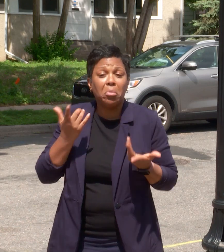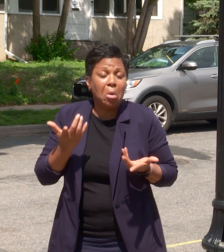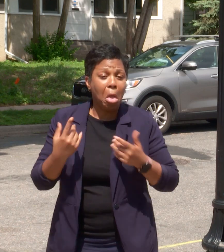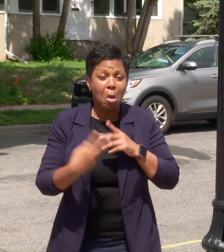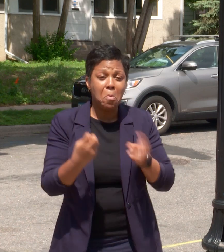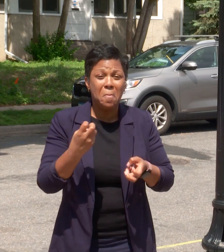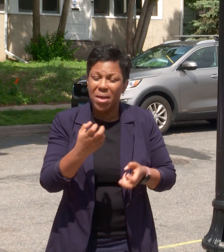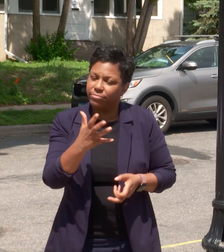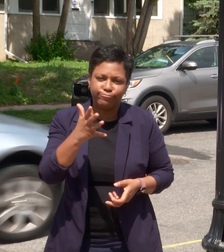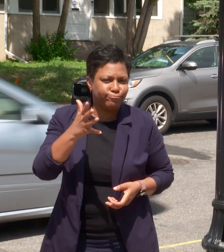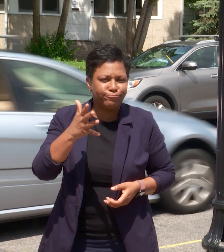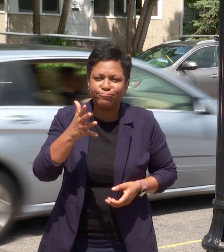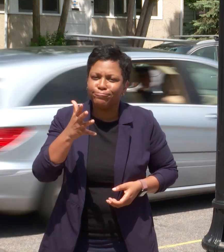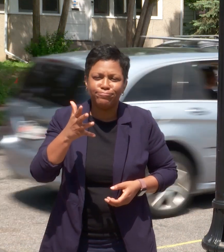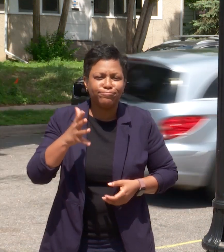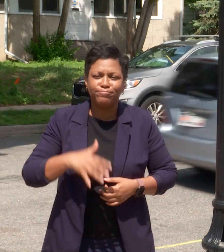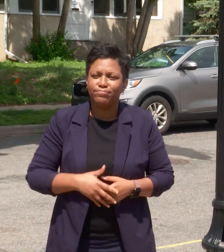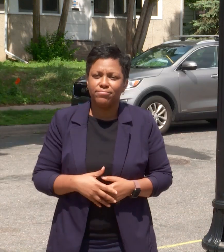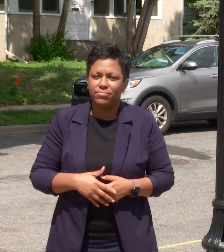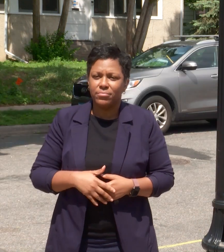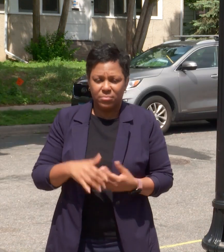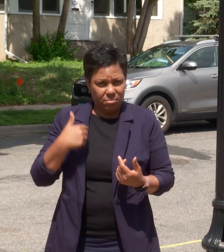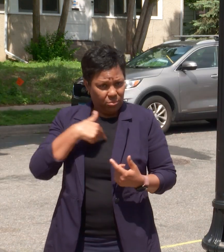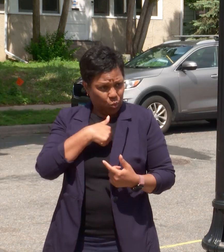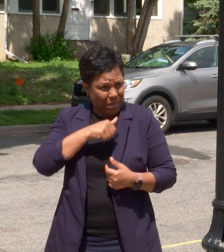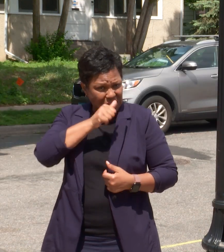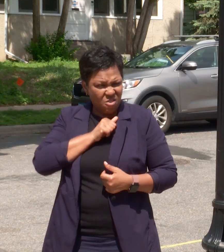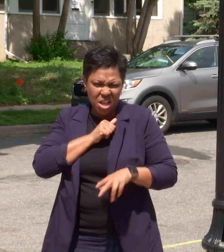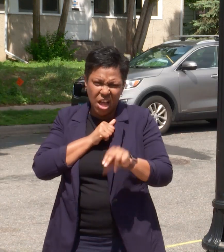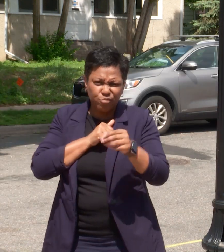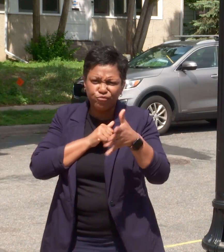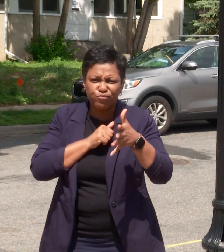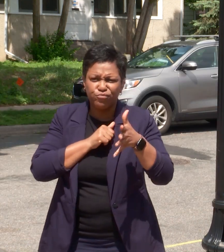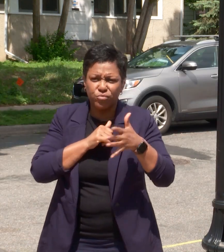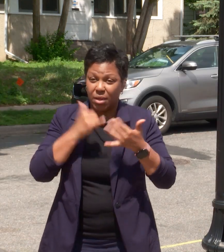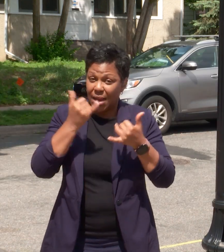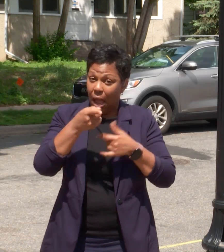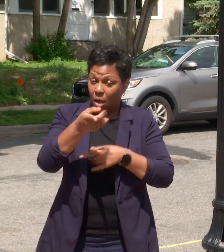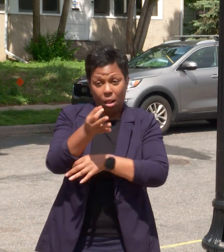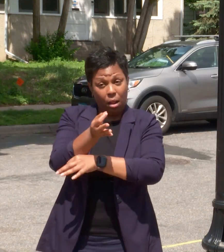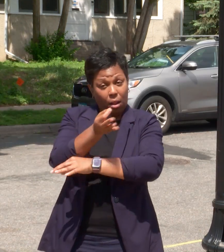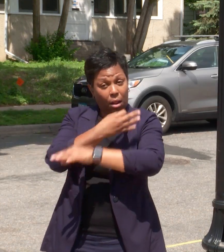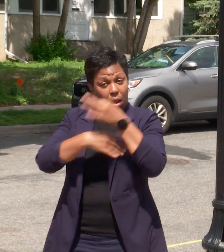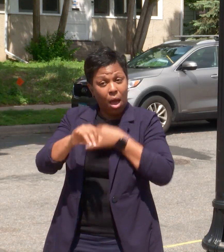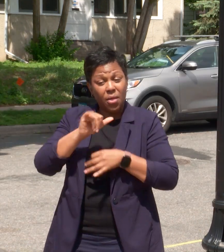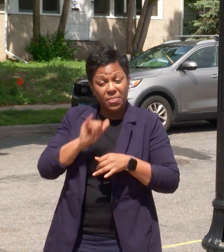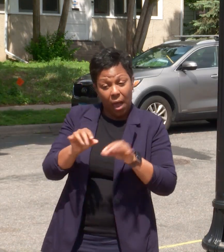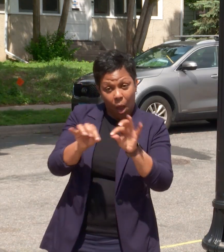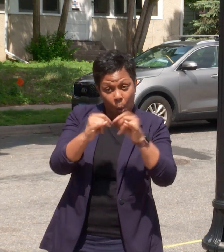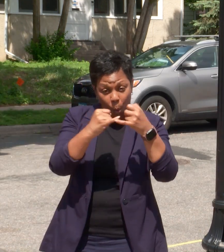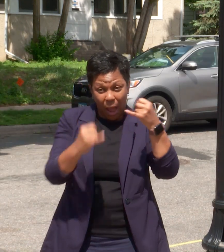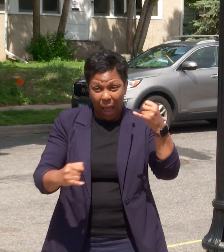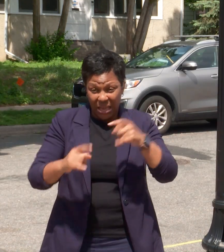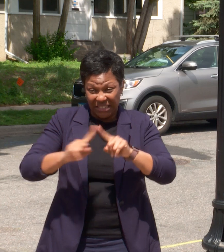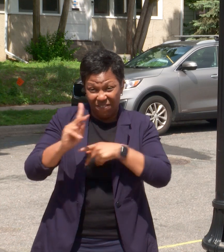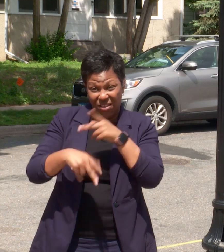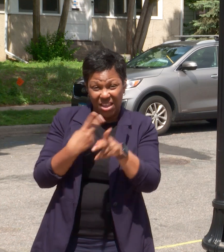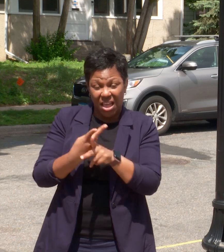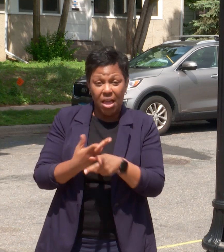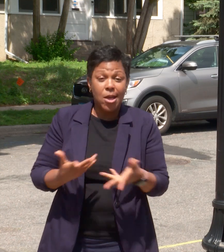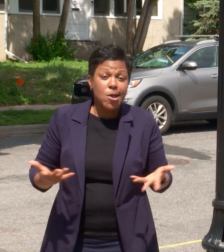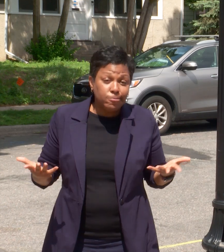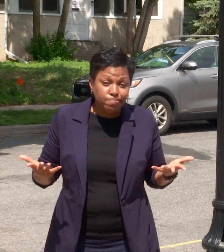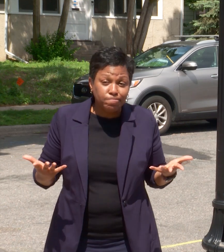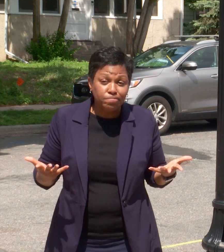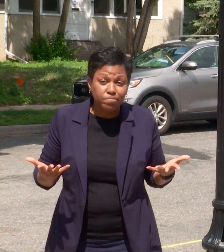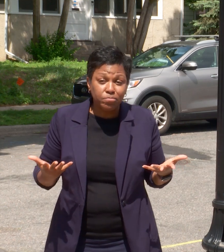the streetlights. Not only are they not going to get very much bang for their buck in the future because there won't be any copper wire left, we're replacing it with aluminum,